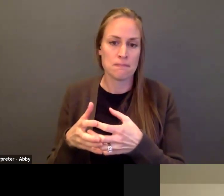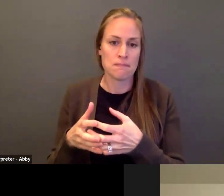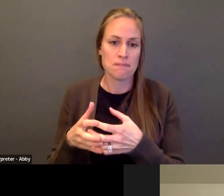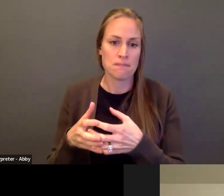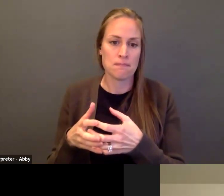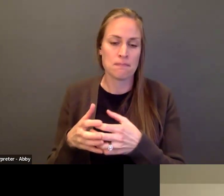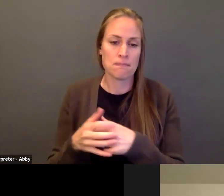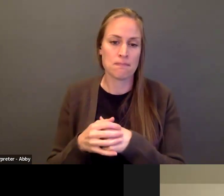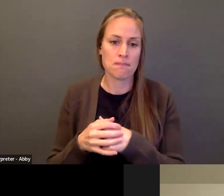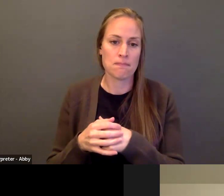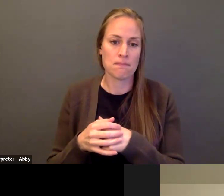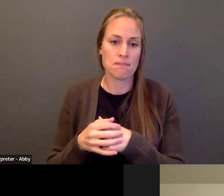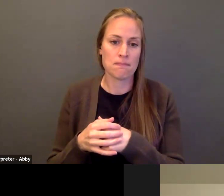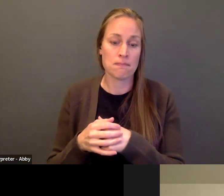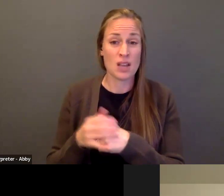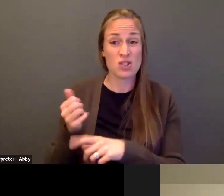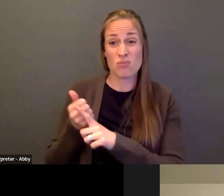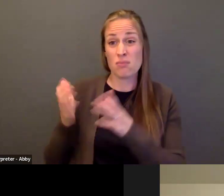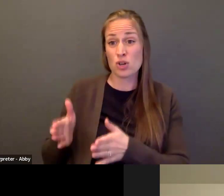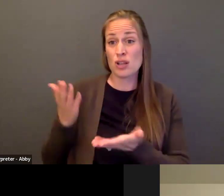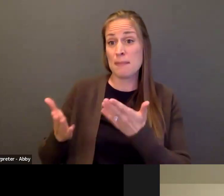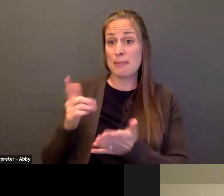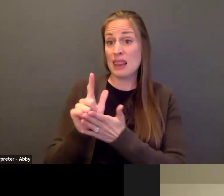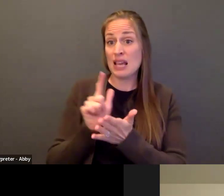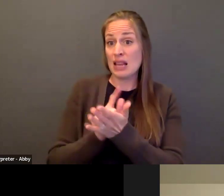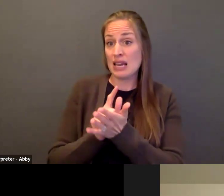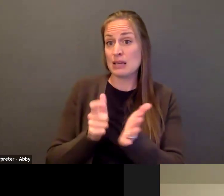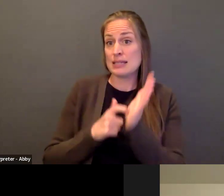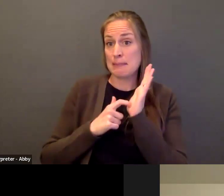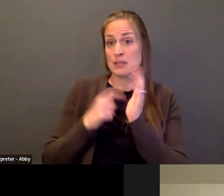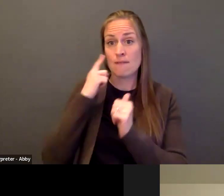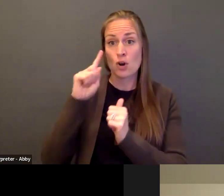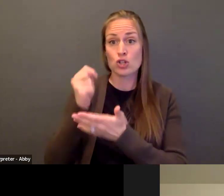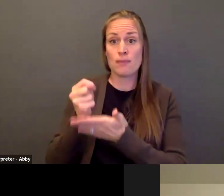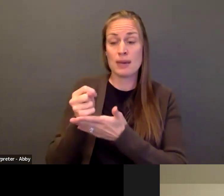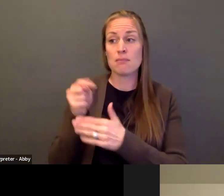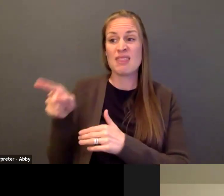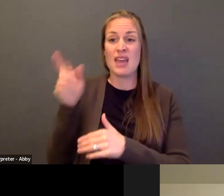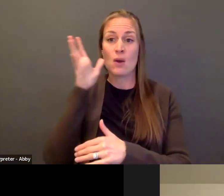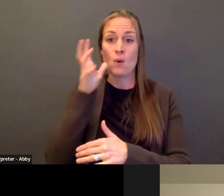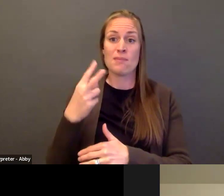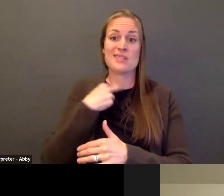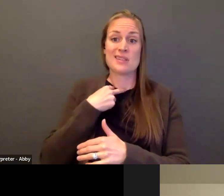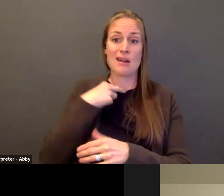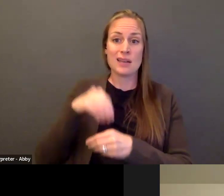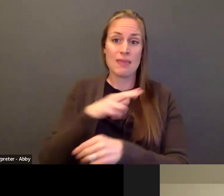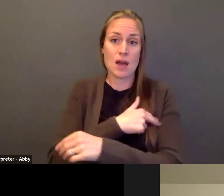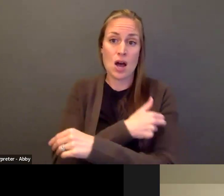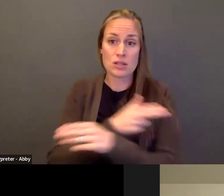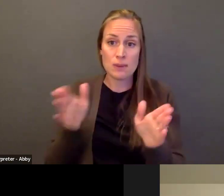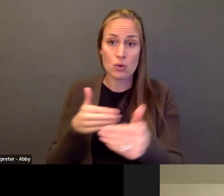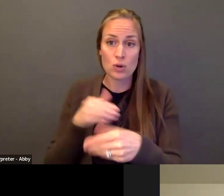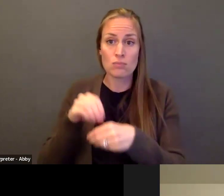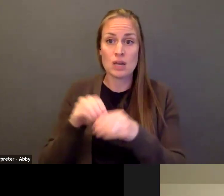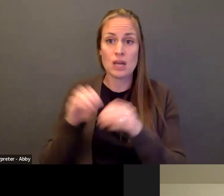be legally deemed to need treatment and they will get stuck in that hospital room in the ED with no windows, no ability to go